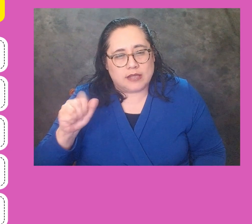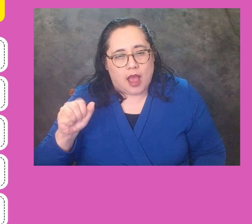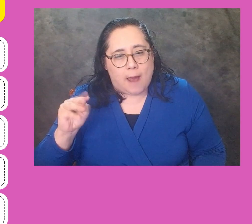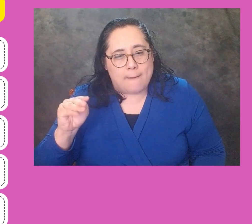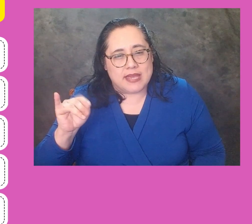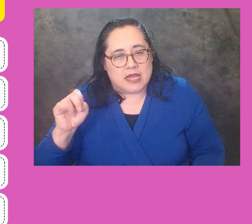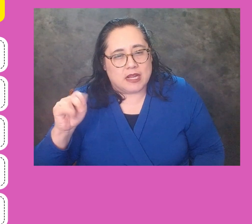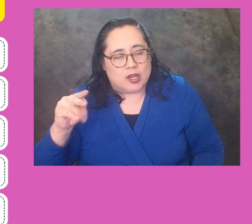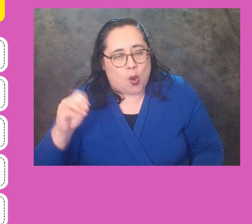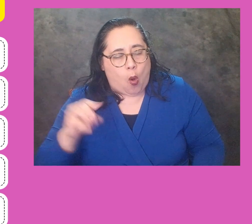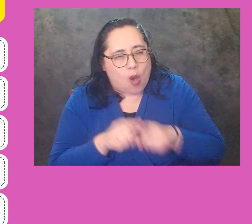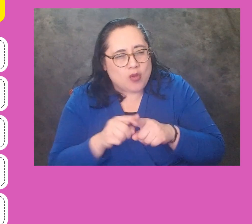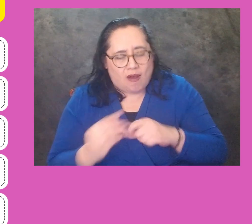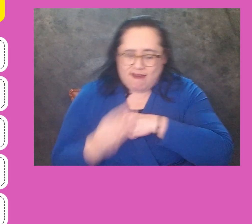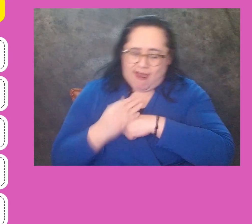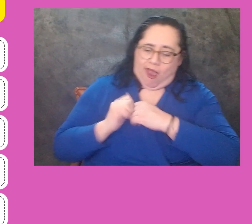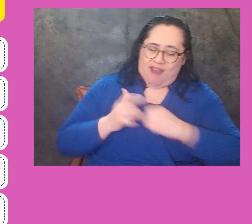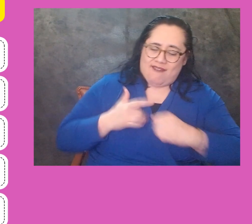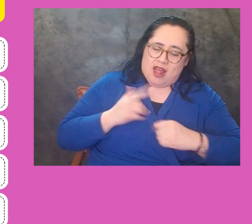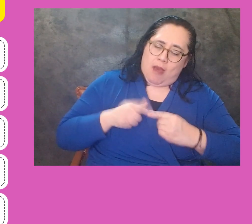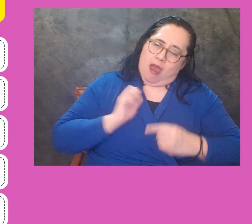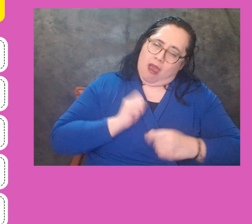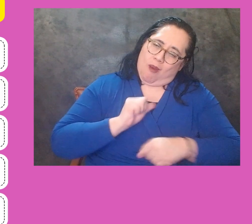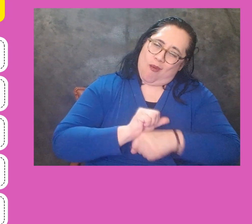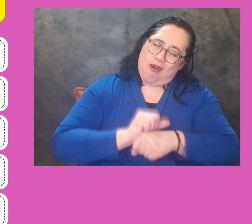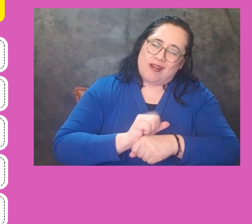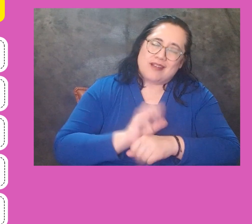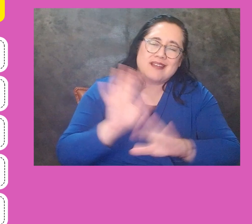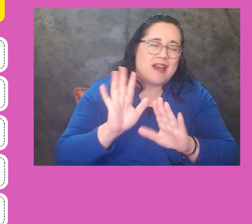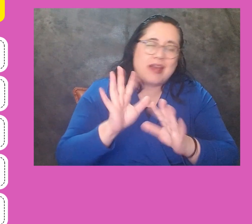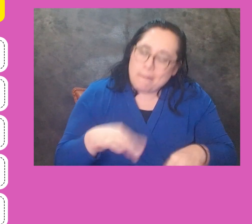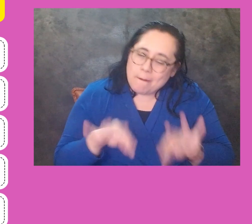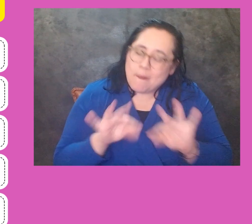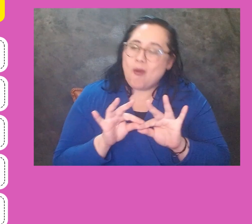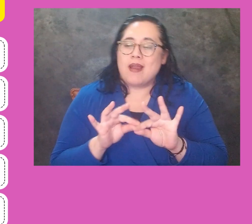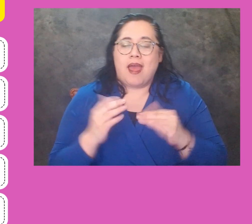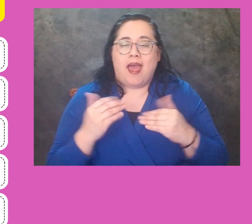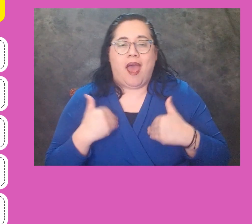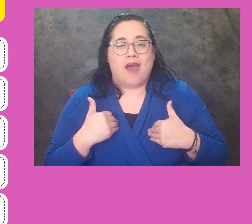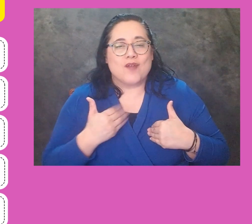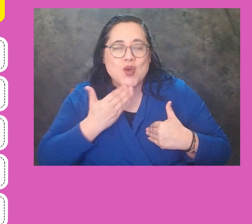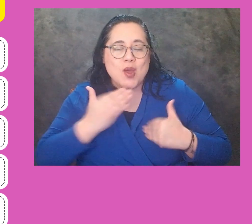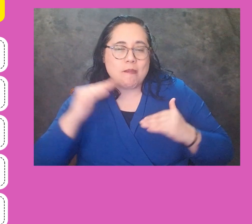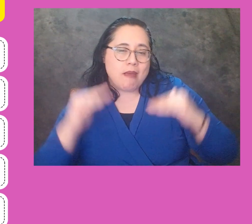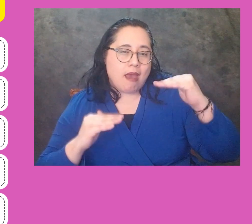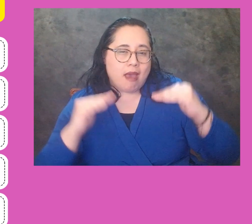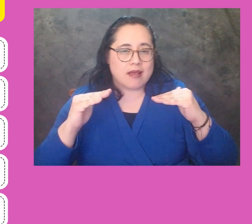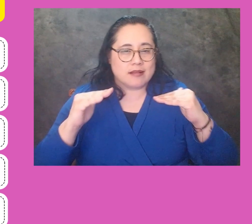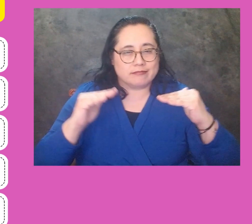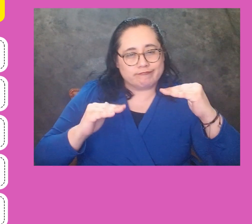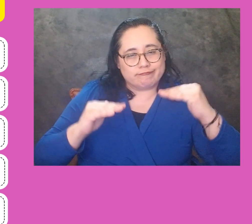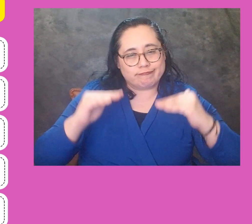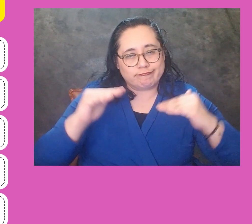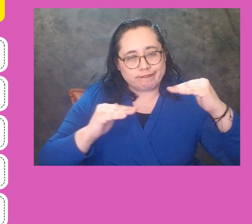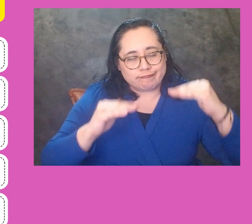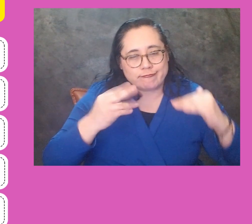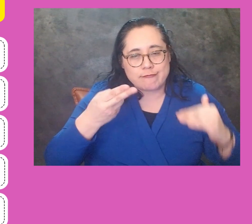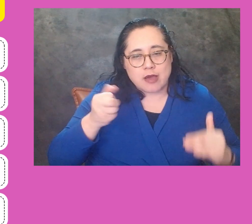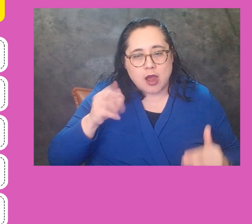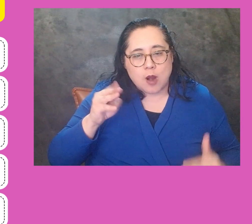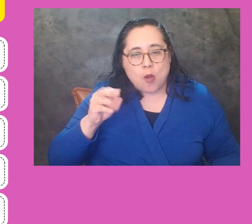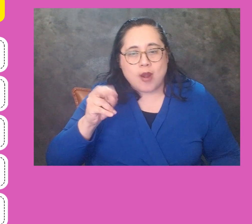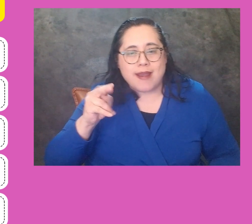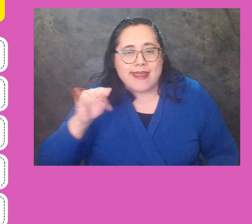ways, and it affects us and how we feel about our work. So it's important to have harmony